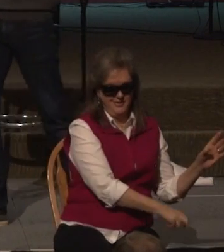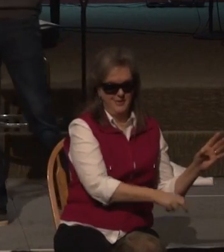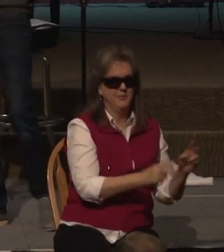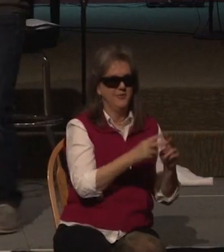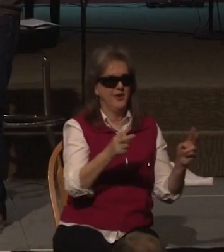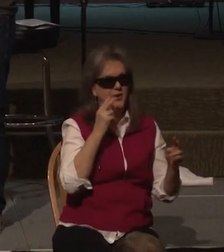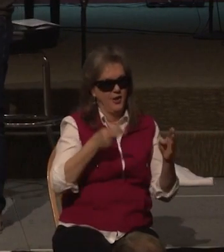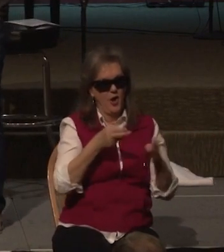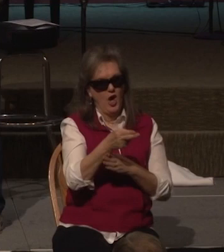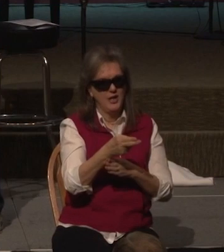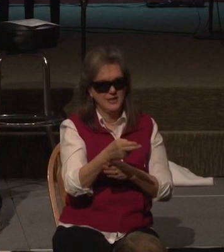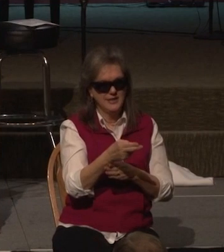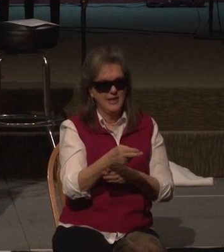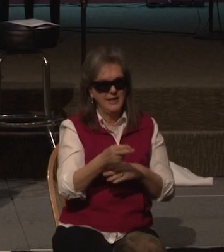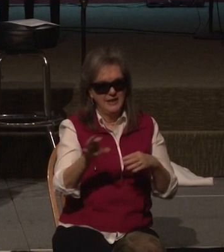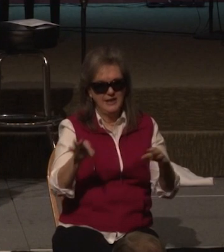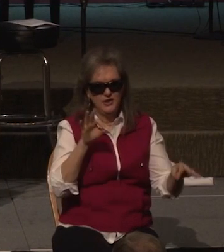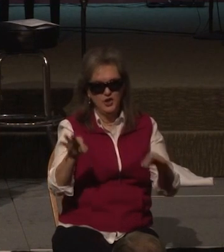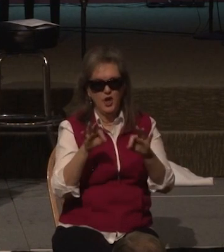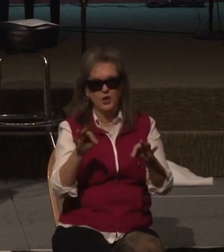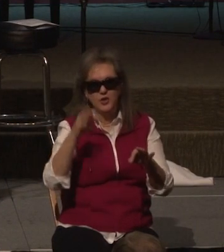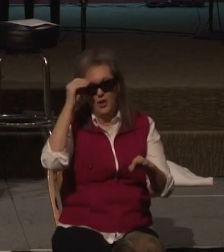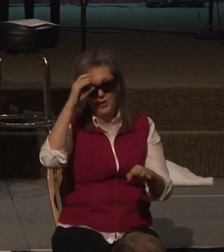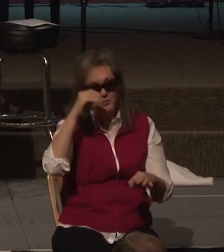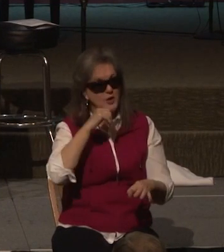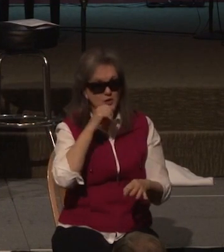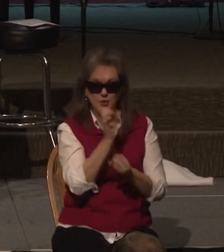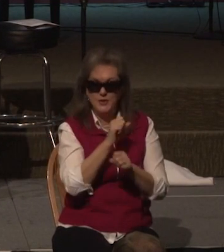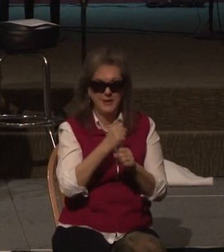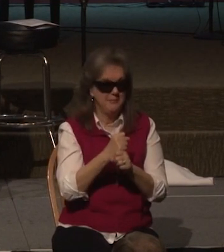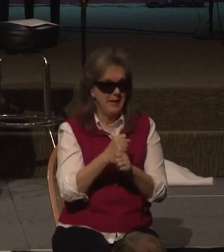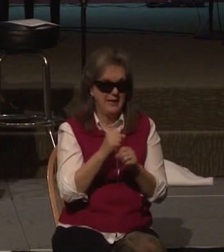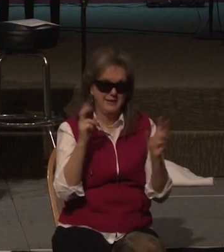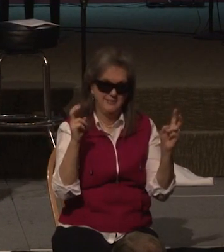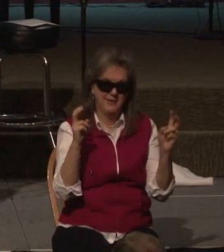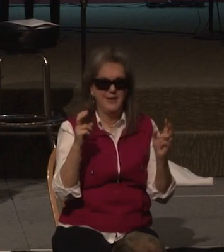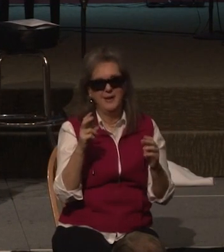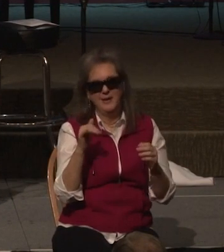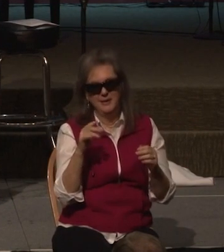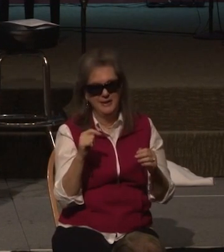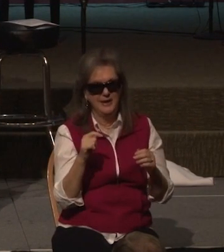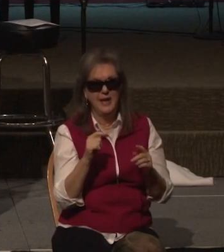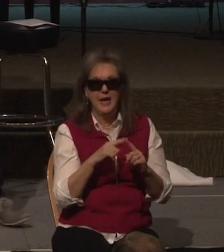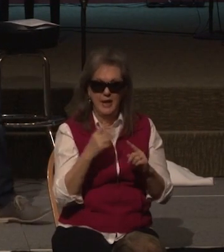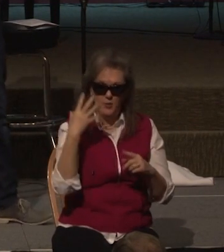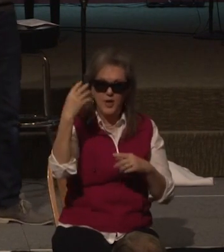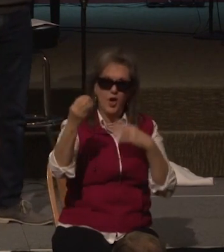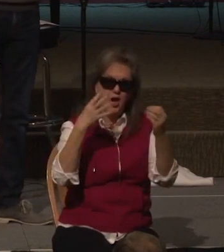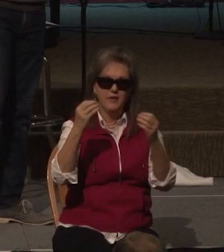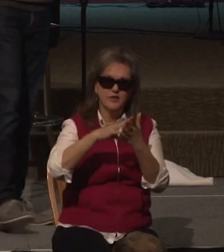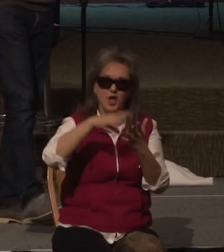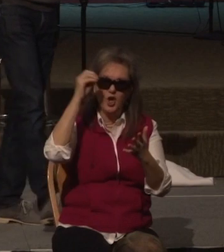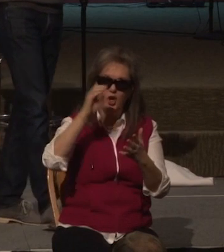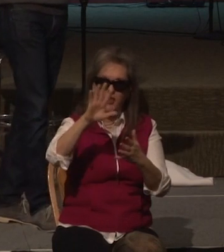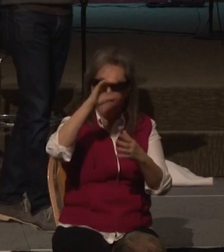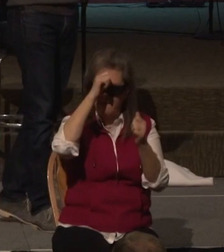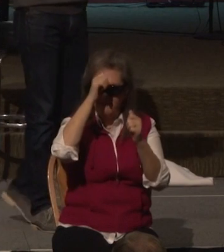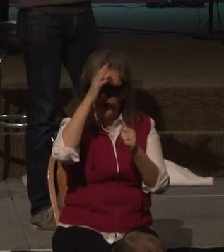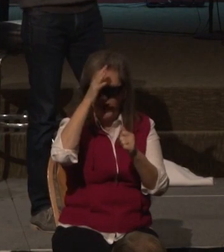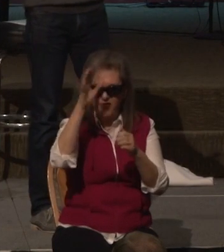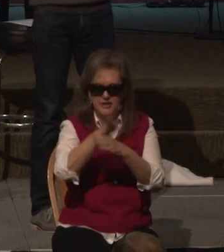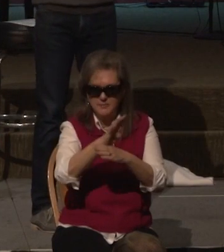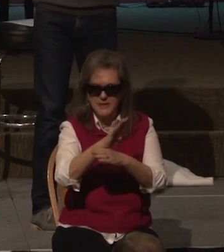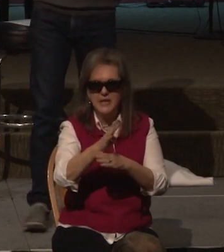very honest, he chose the boys who didn't make the cut and went off to learn their father's business. I mean, some